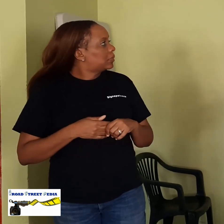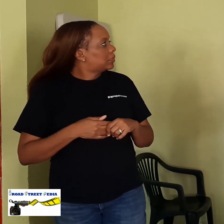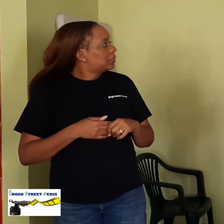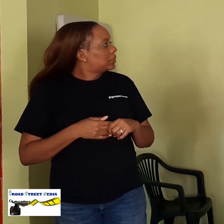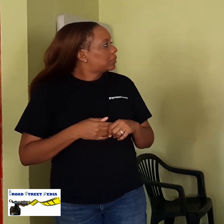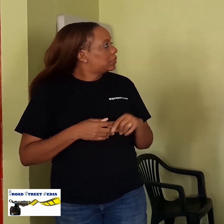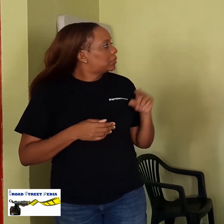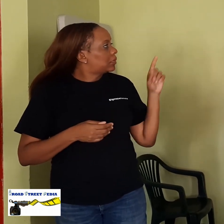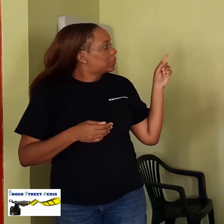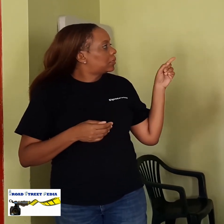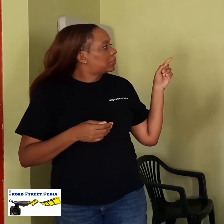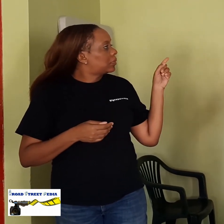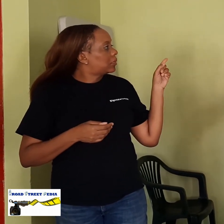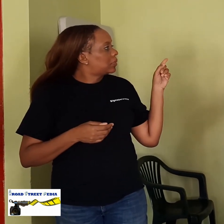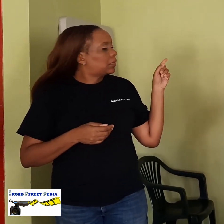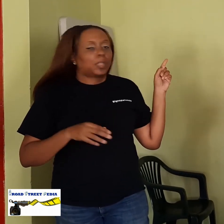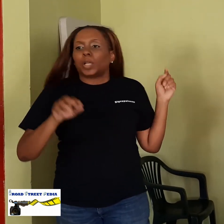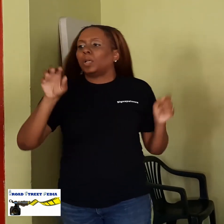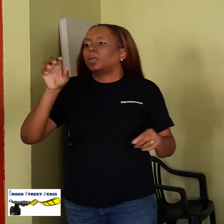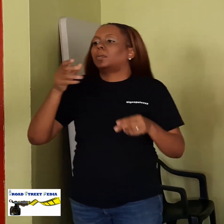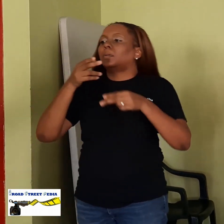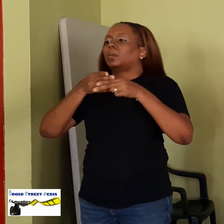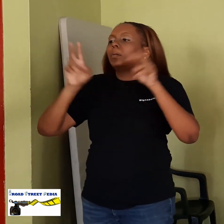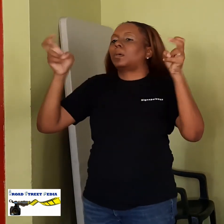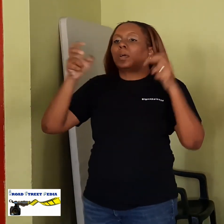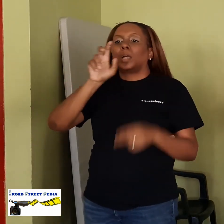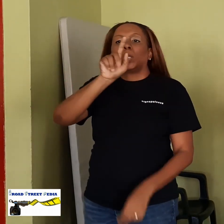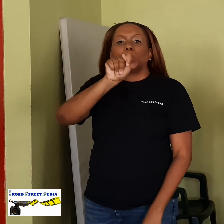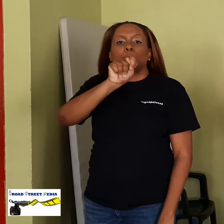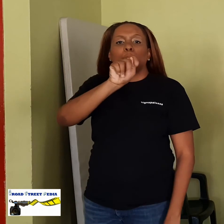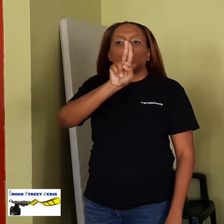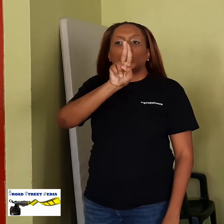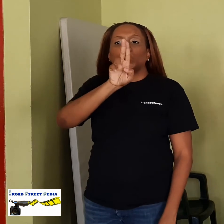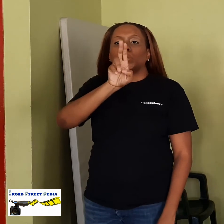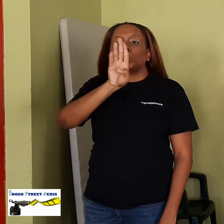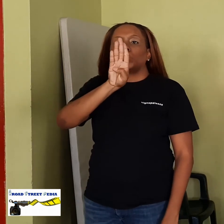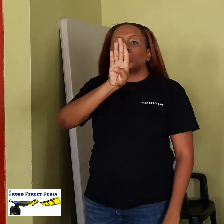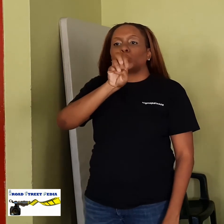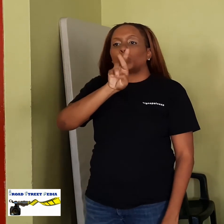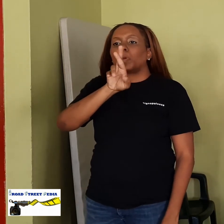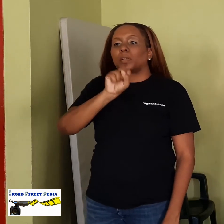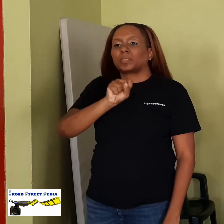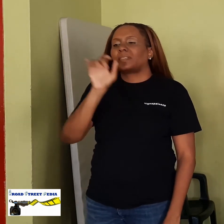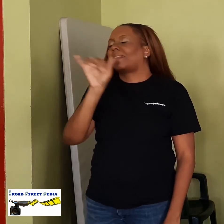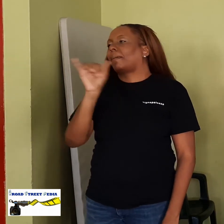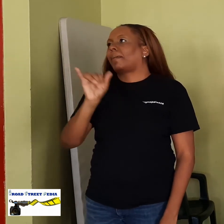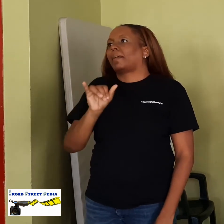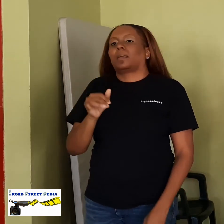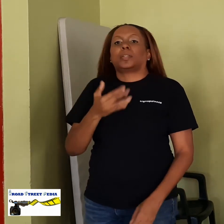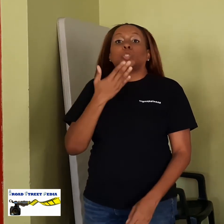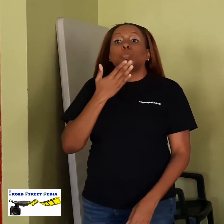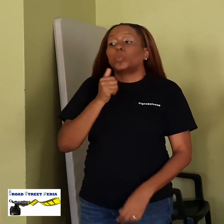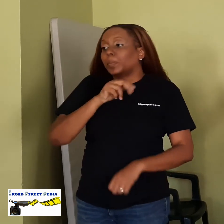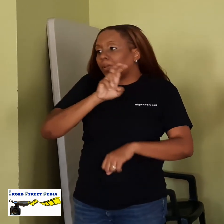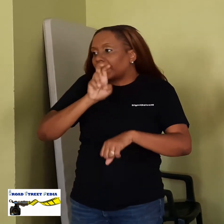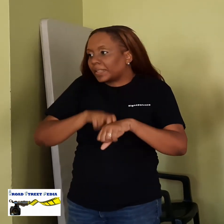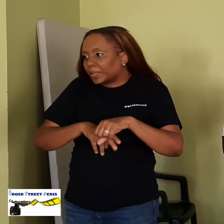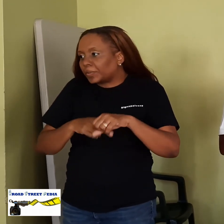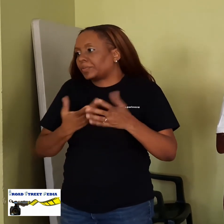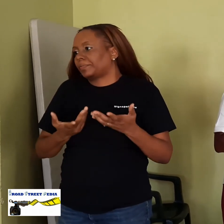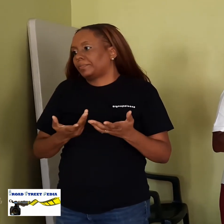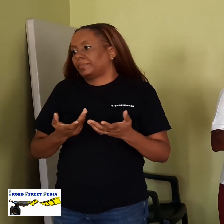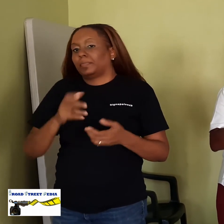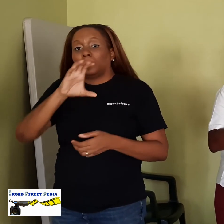Harvesting tubers like cassava on your left, and we have sweet potato on your right. And we have to